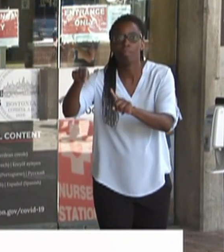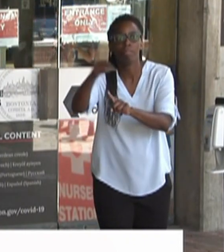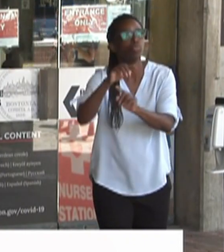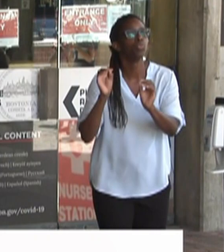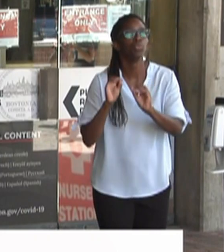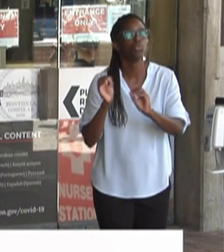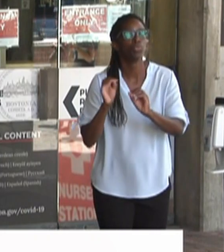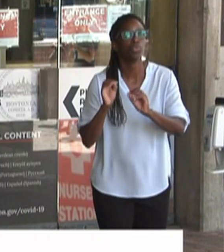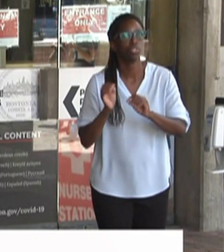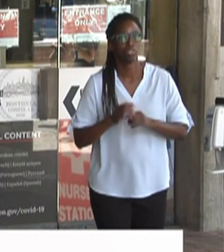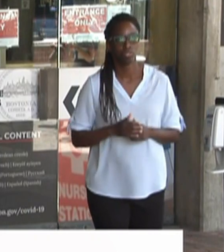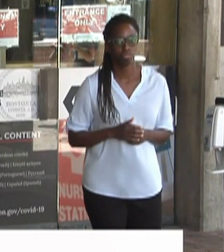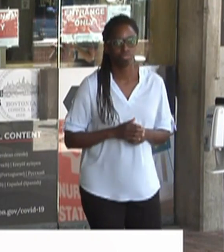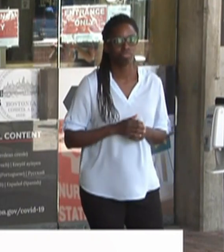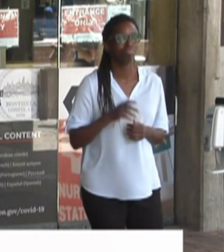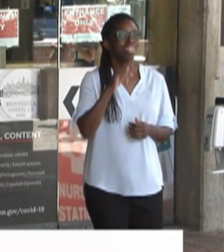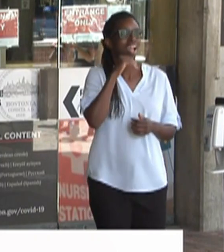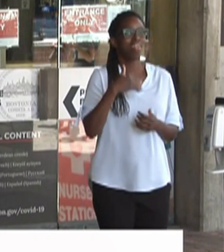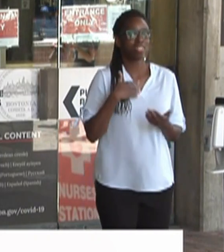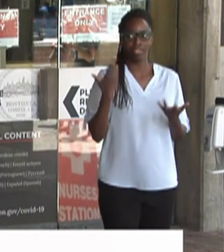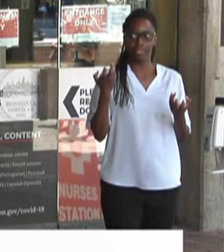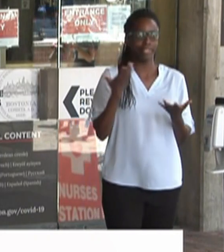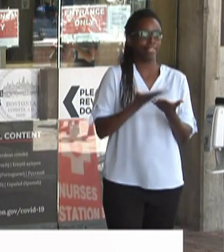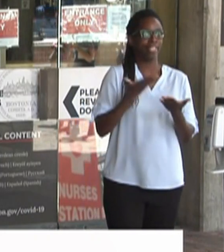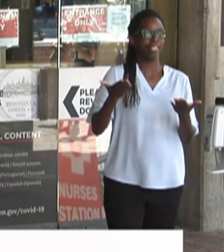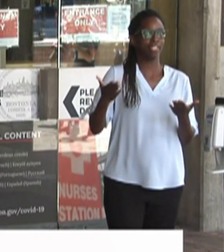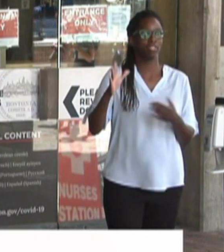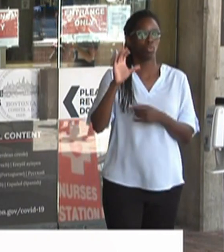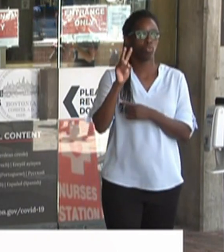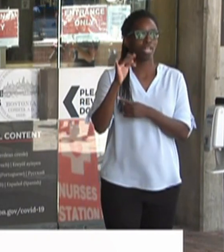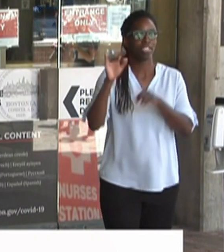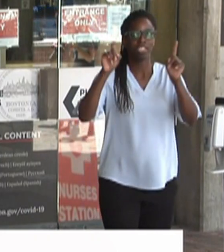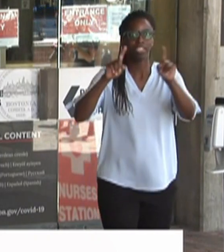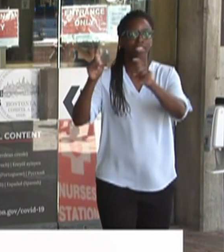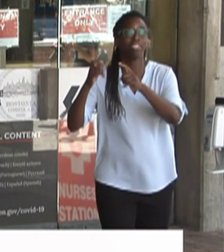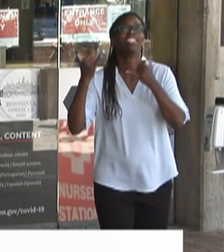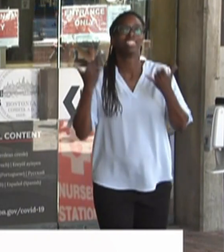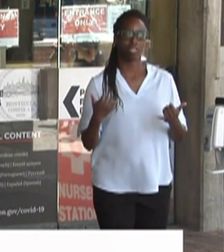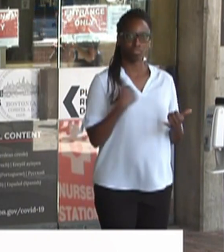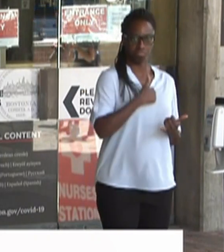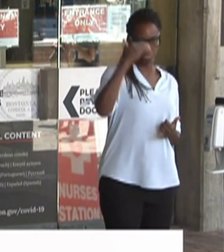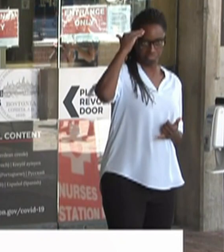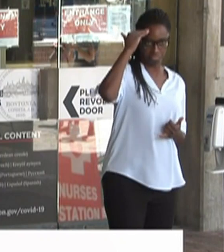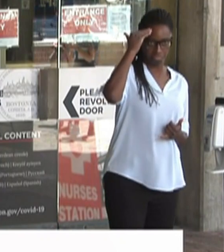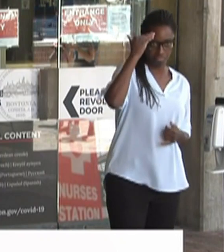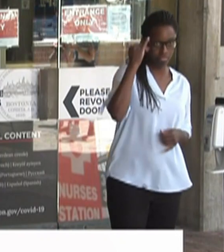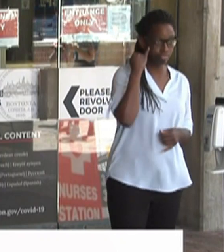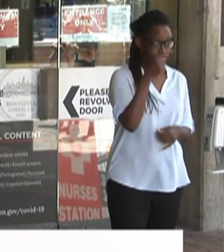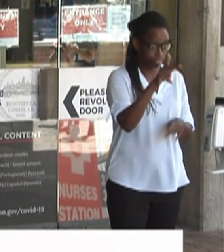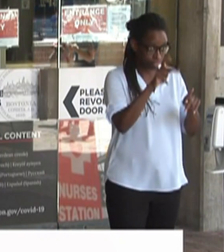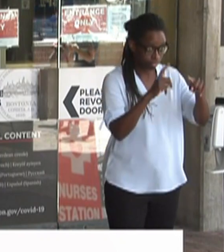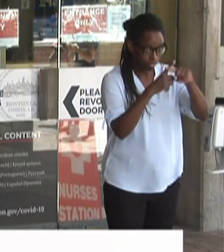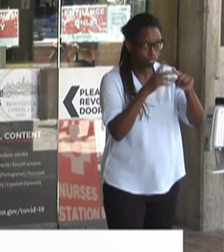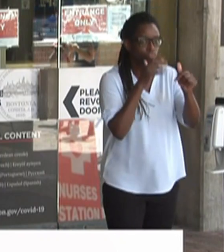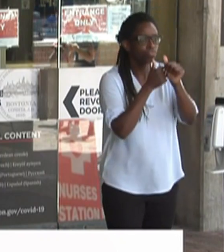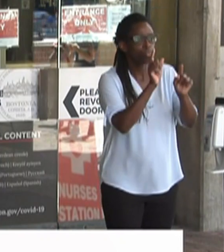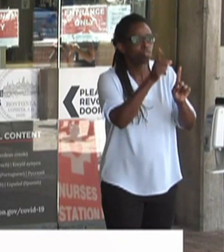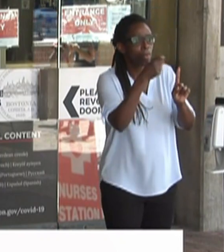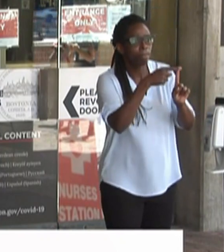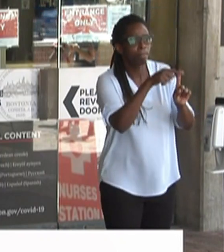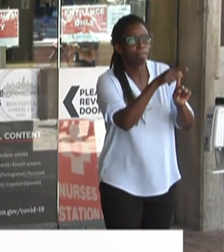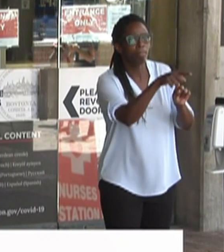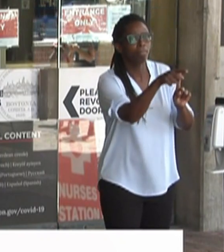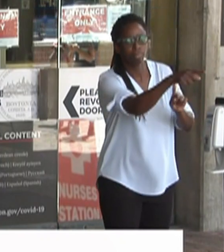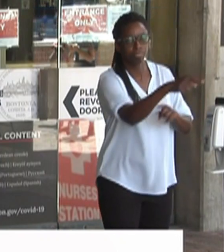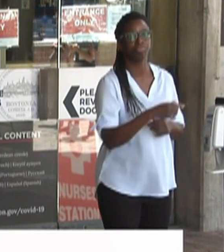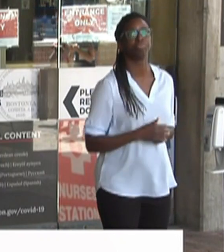get tested, so we can do the contact tracing, number one. It's also important when people go out to wear masks, because